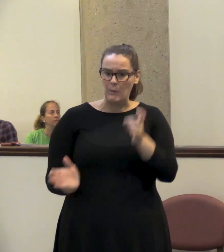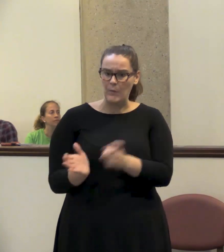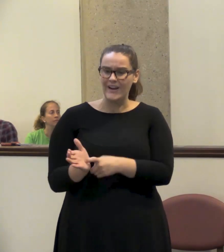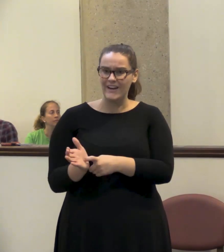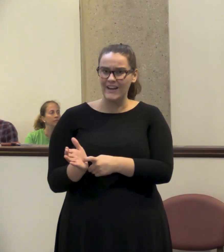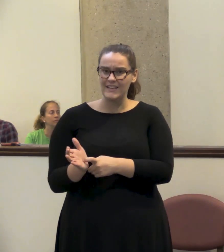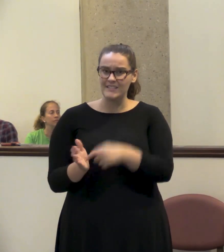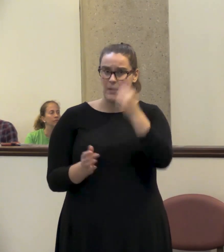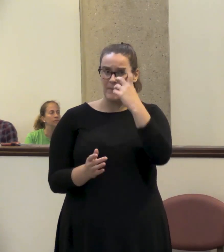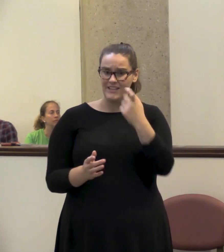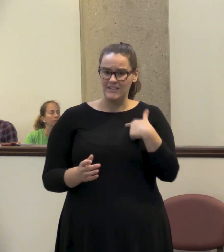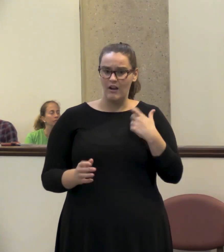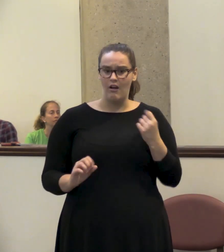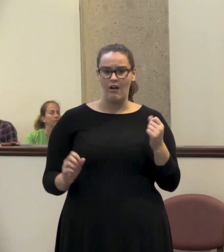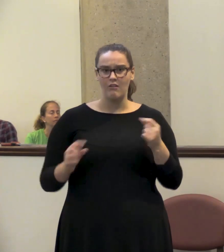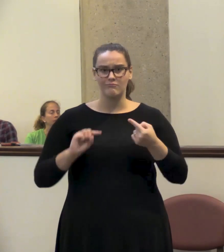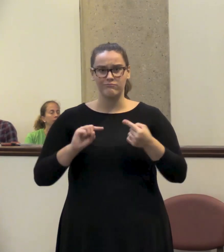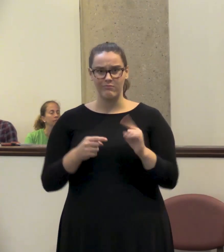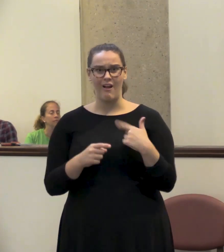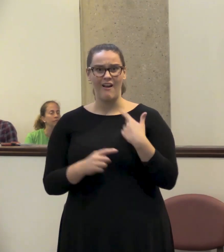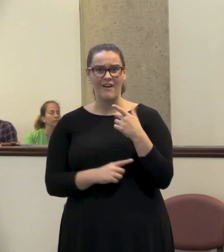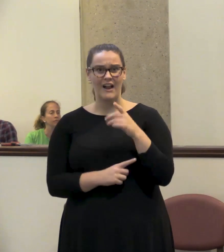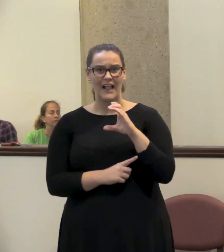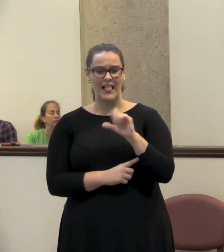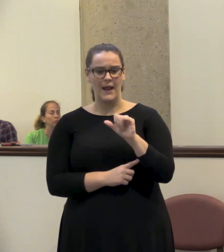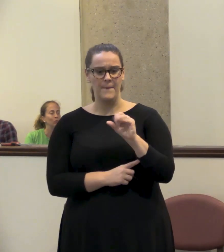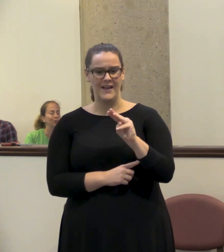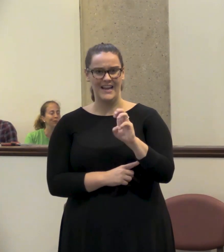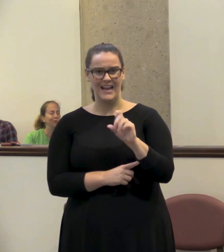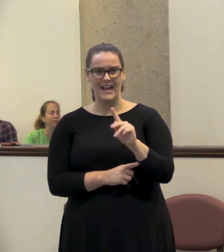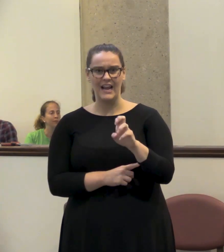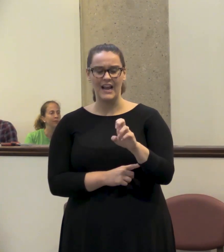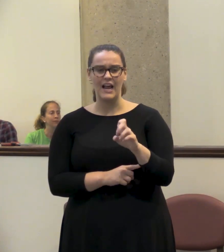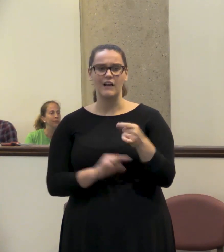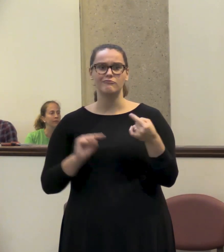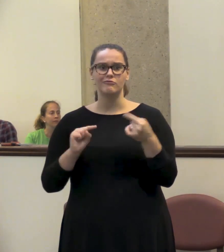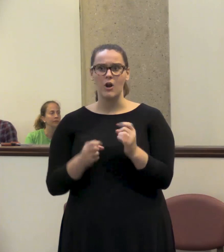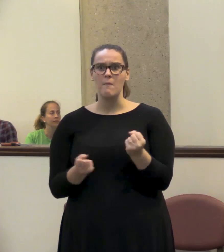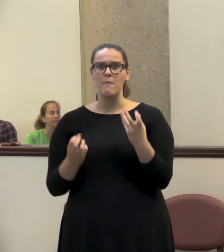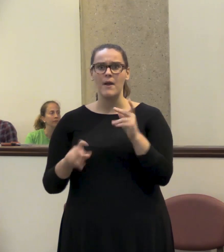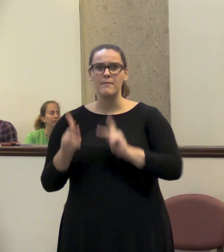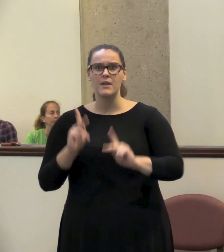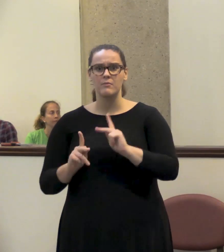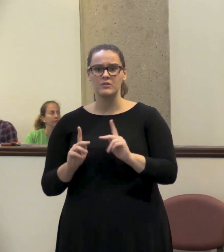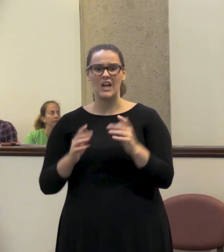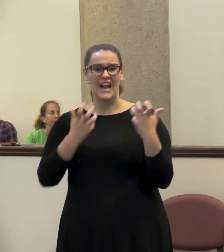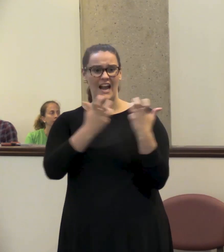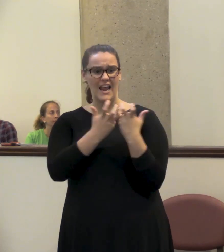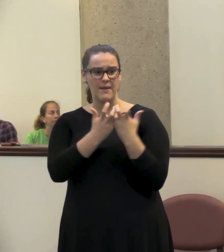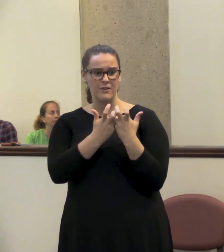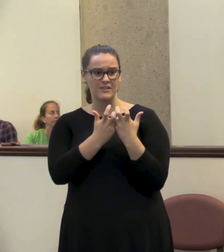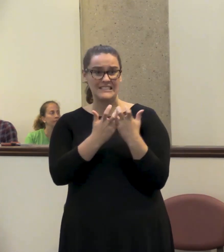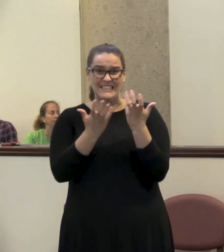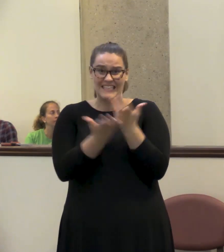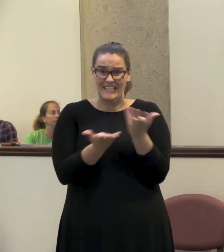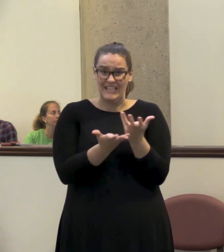damaged climate is already hurting our neighbors, neighbors close to home and around the world.